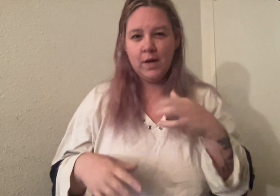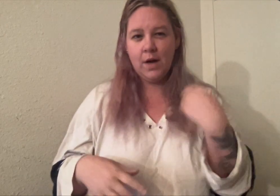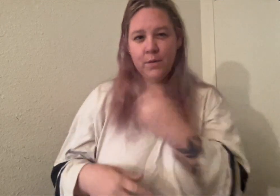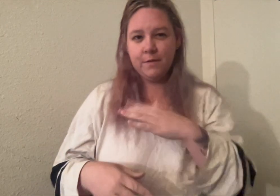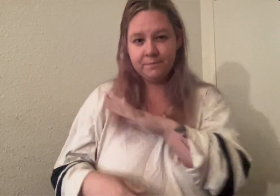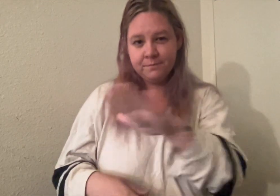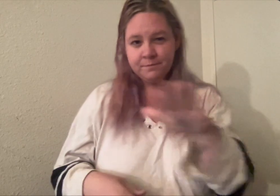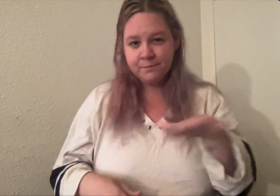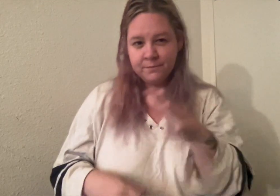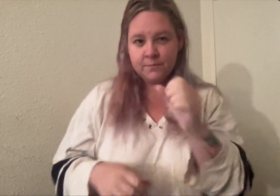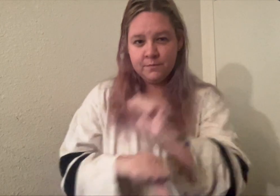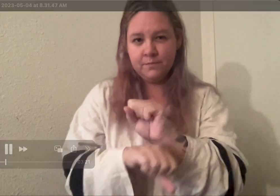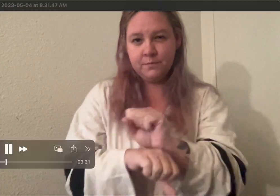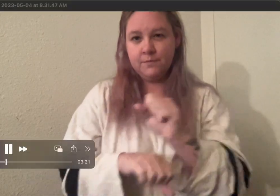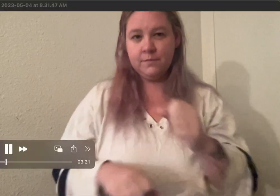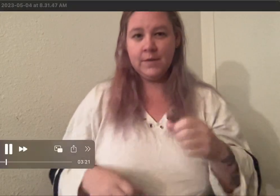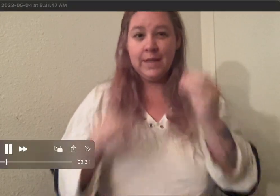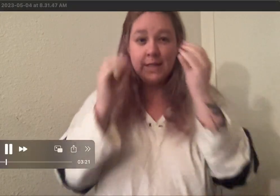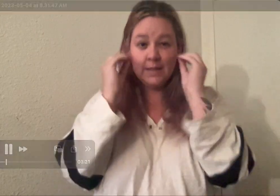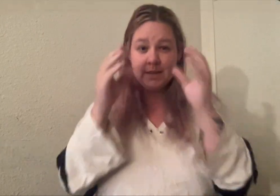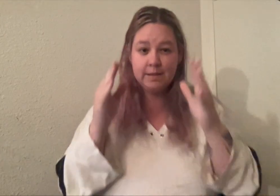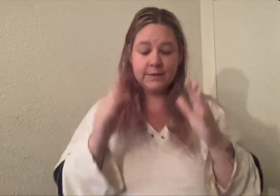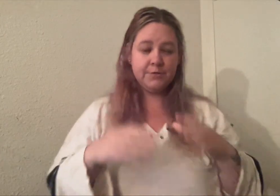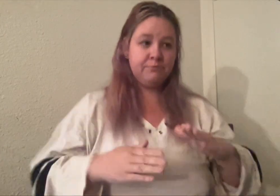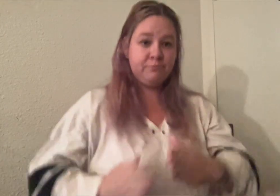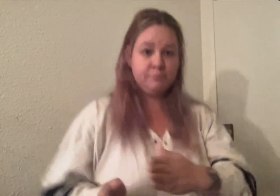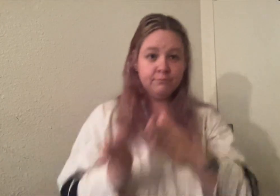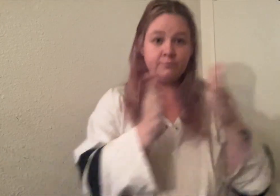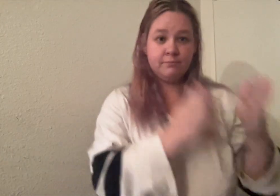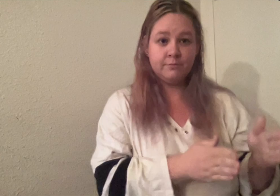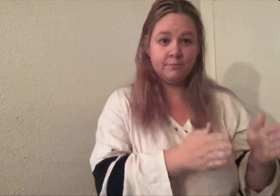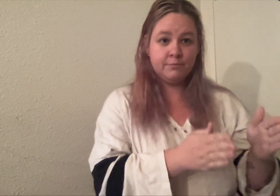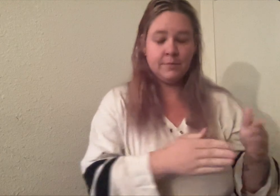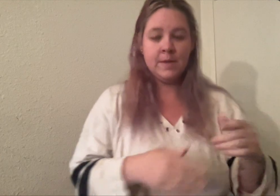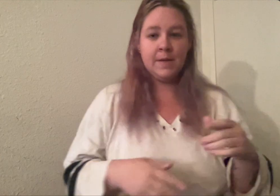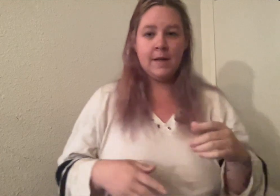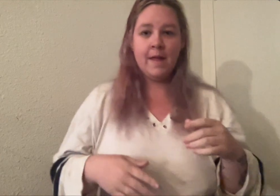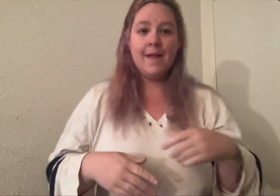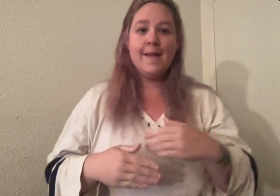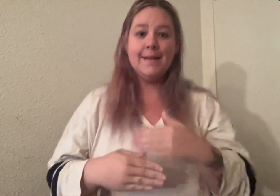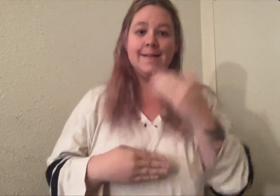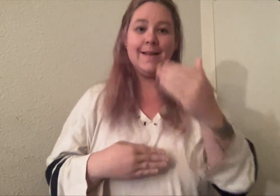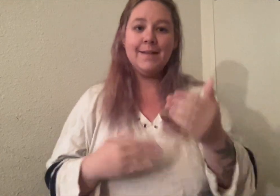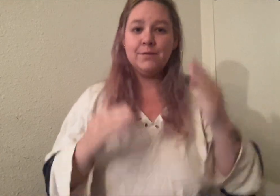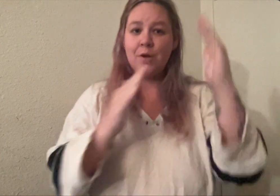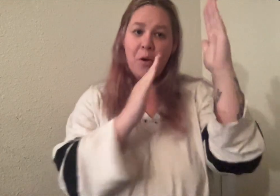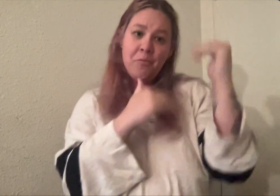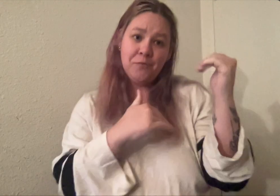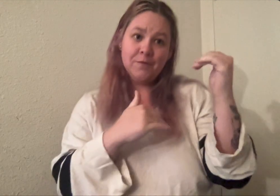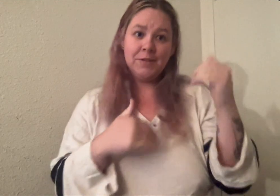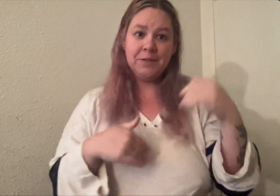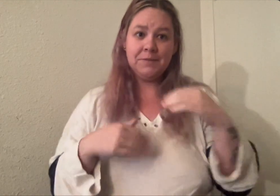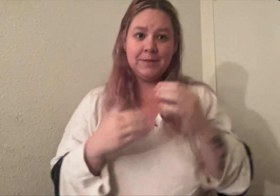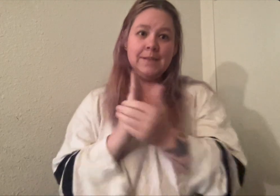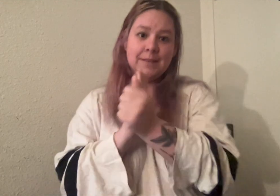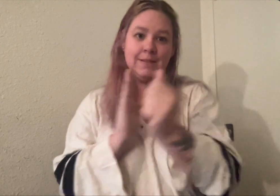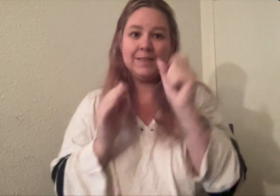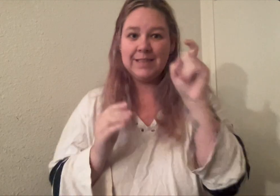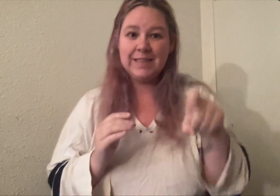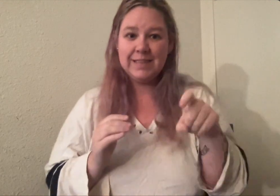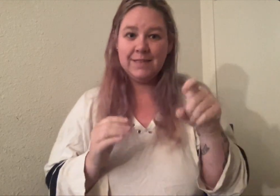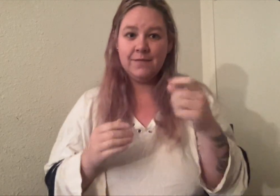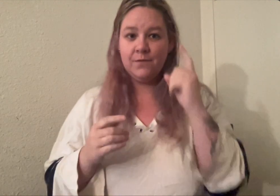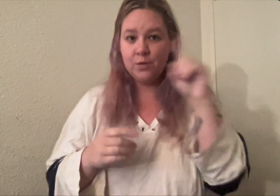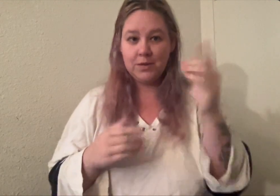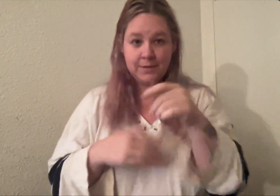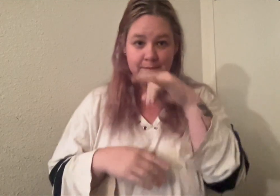skills separately, and then hope for transfer when the skills are needed by kids. For example, let me give you a